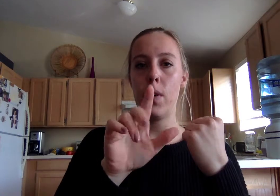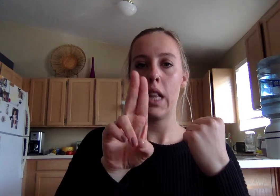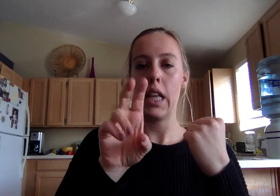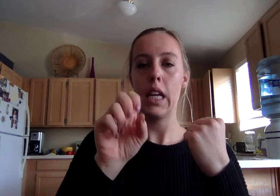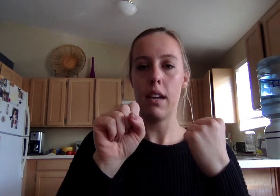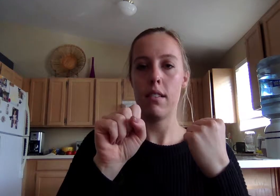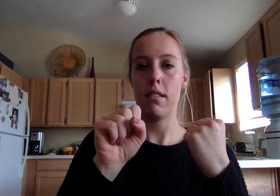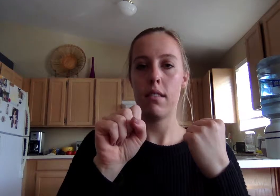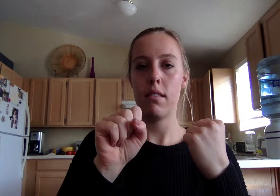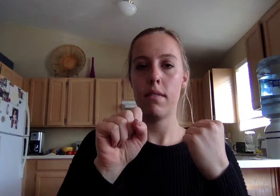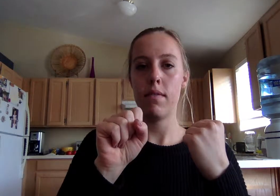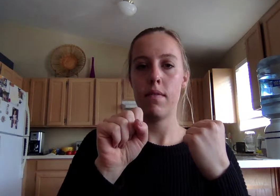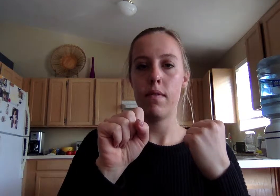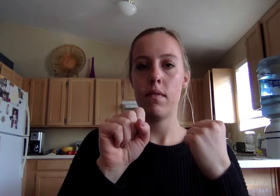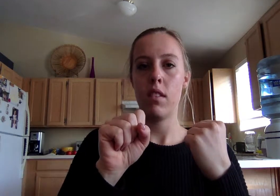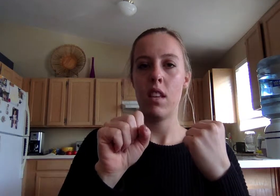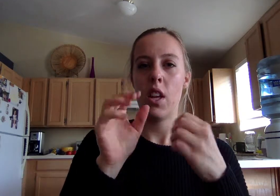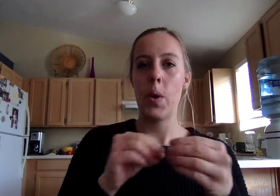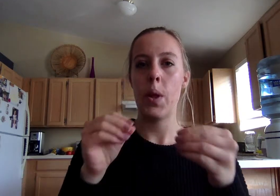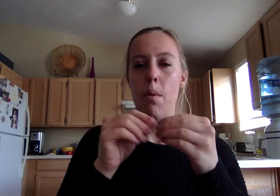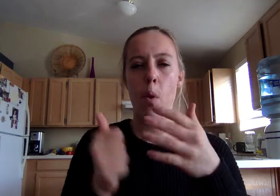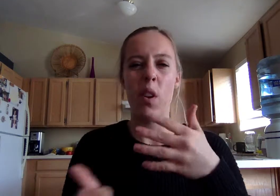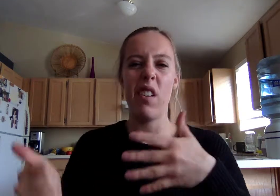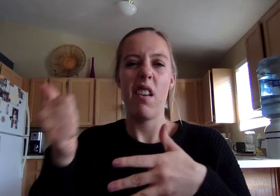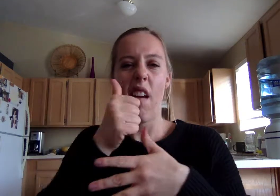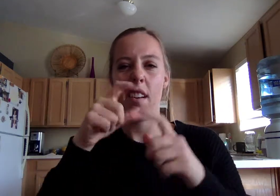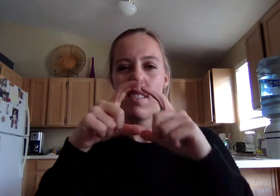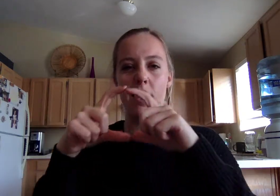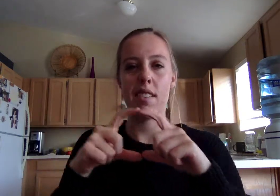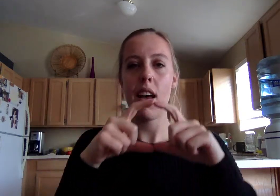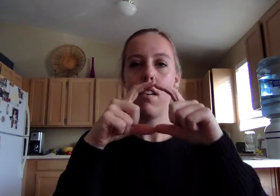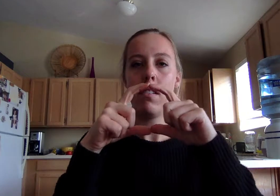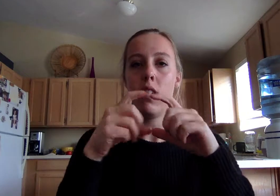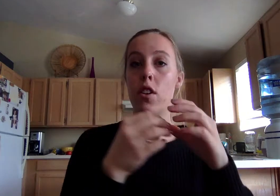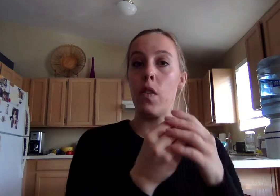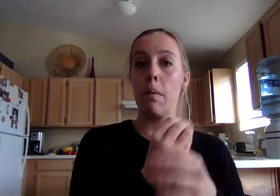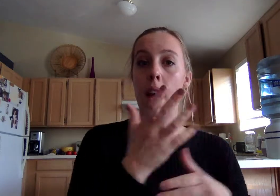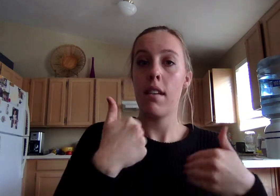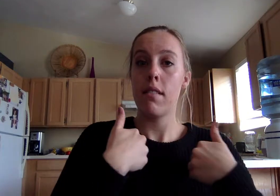Eukaryotic cells are more advanced, complex cells, such as those found in plants and animals.